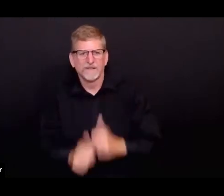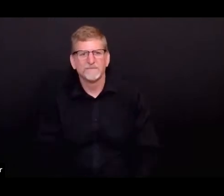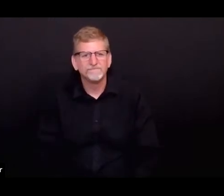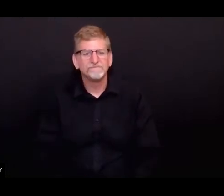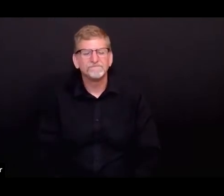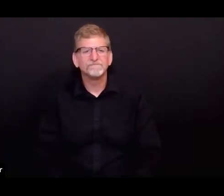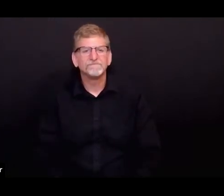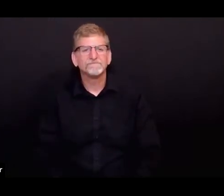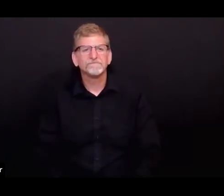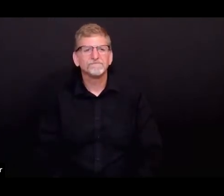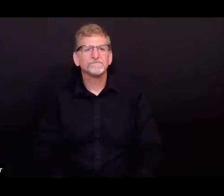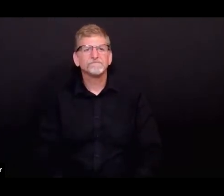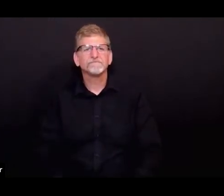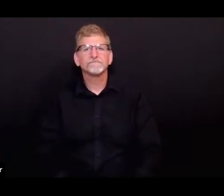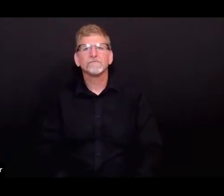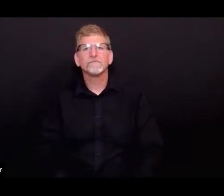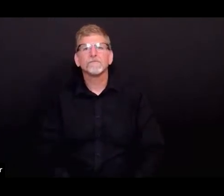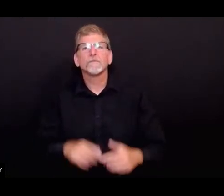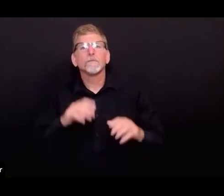Okay, thank you.